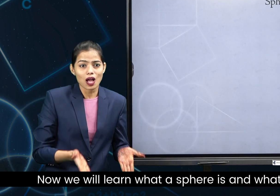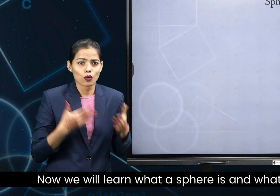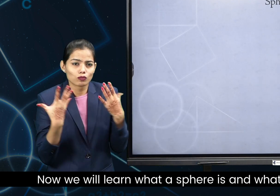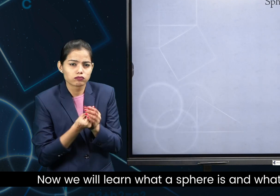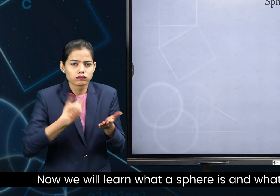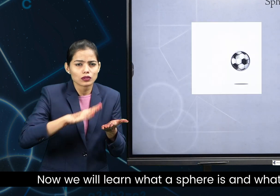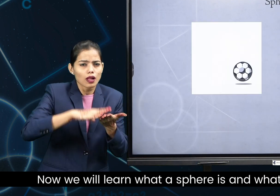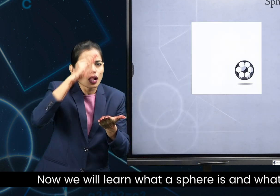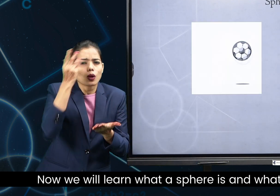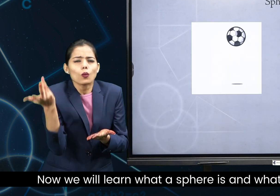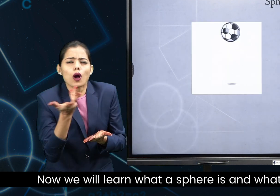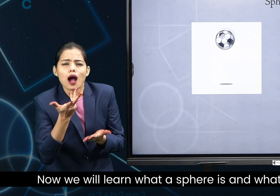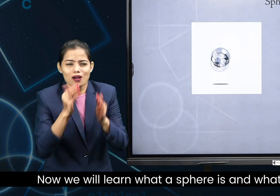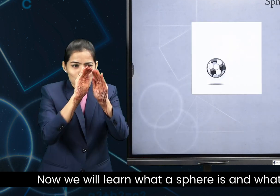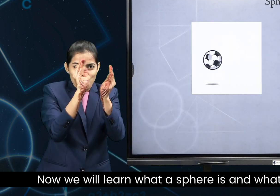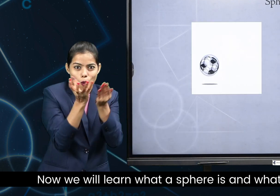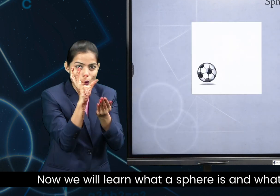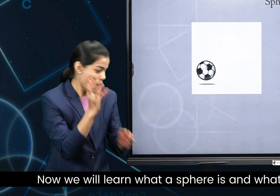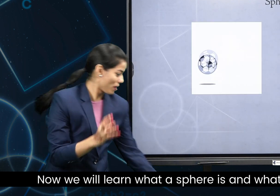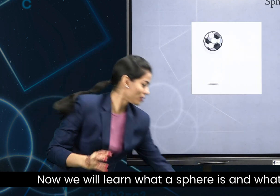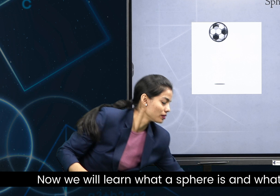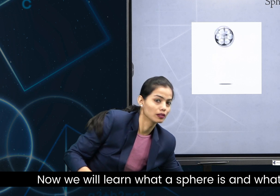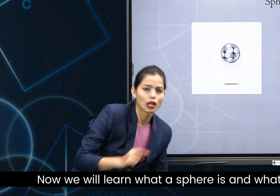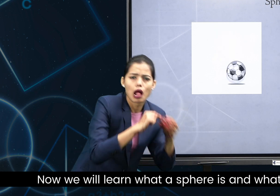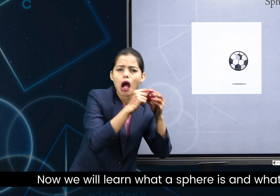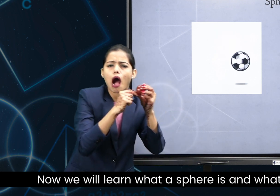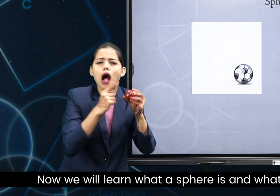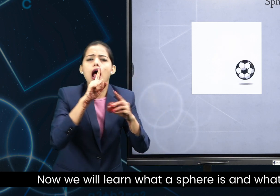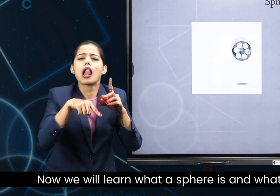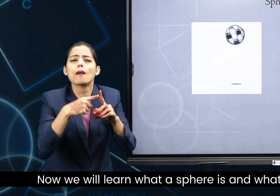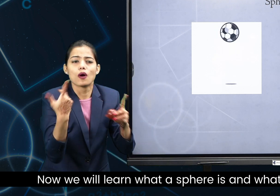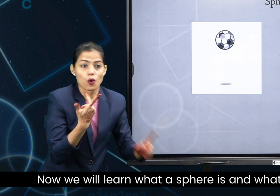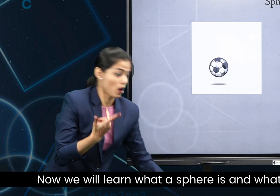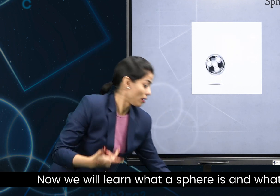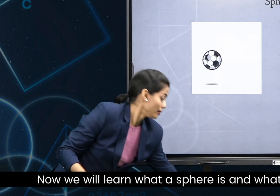Now we will learn what a sphere is and what its characteristics are.